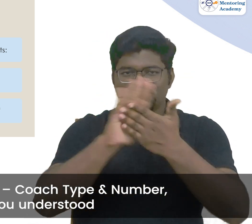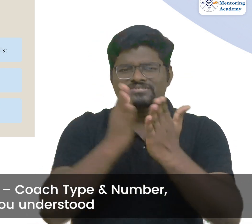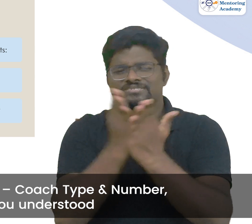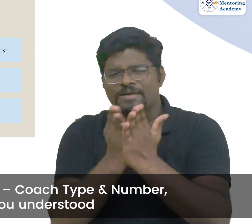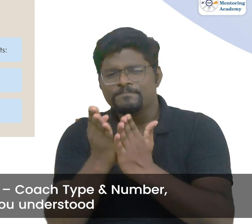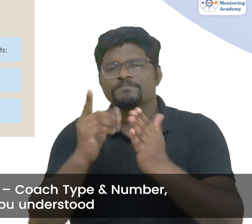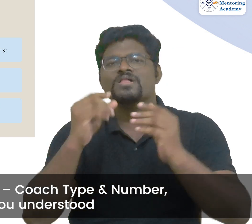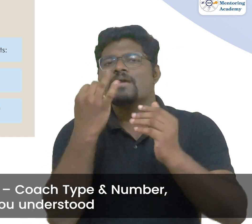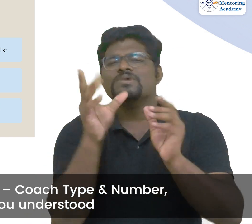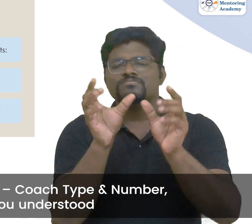coach type and number.